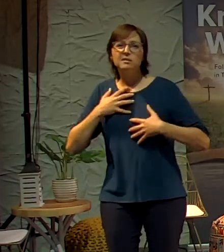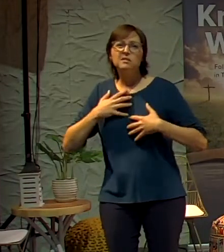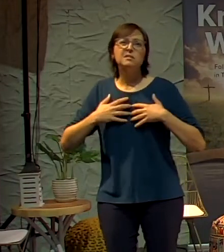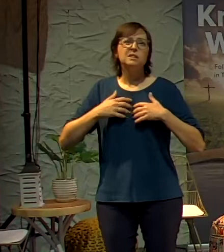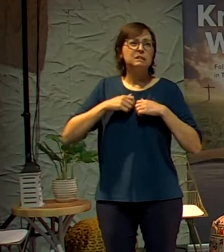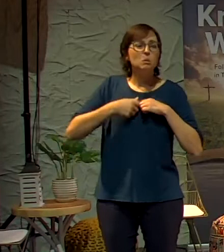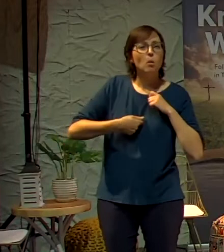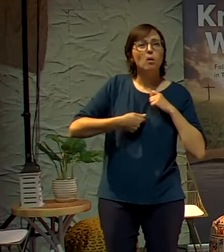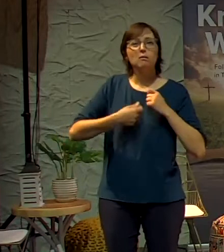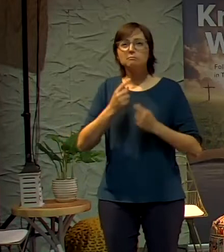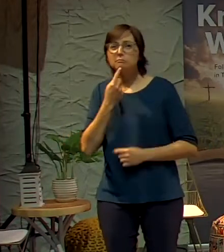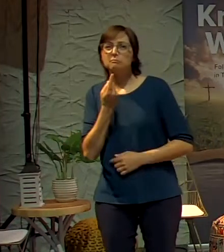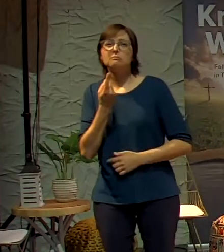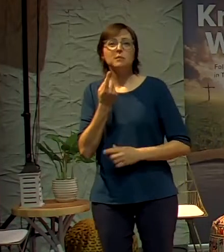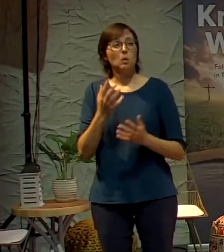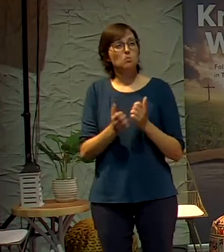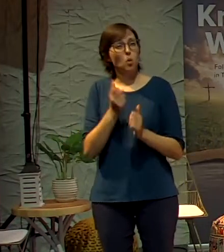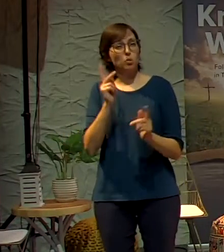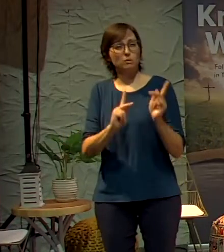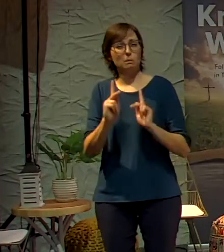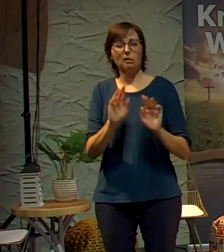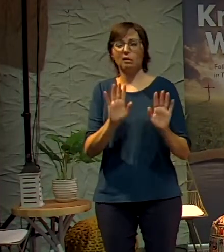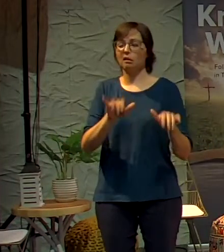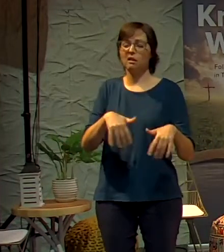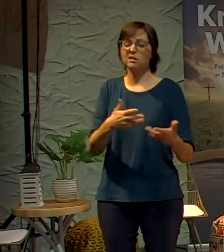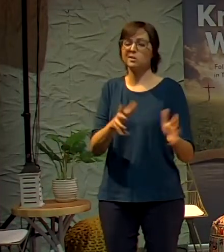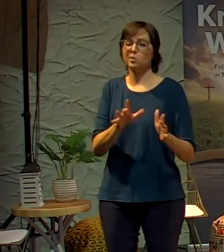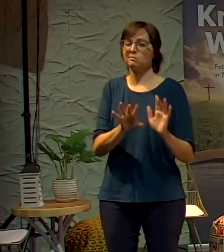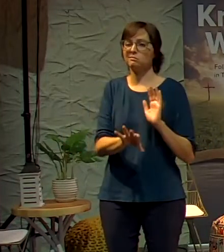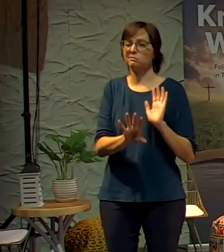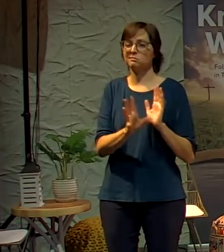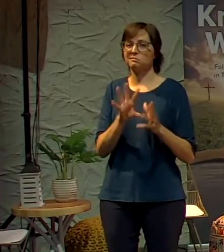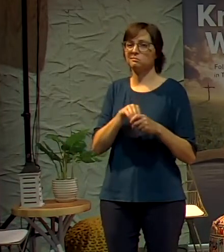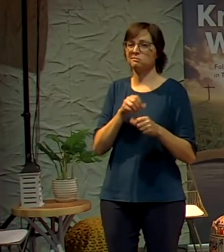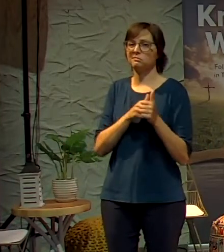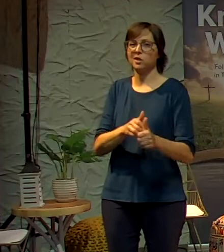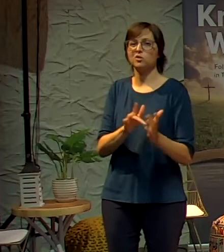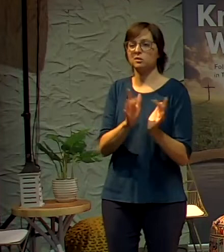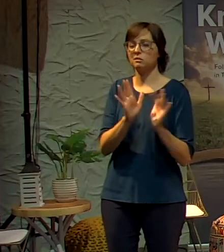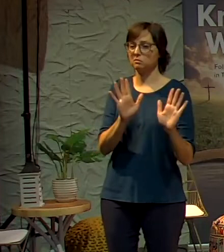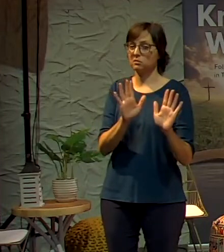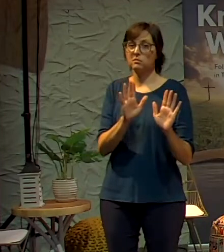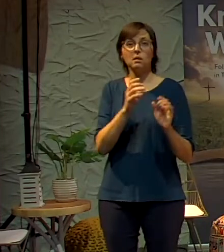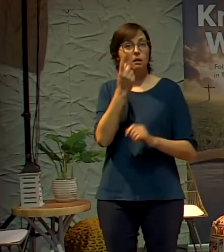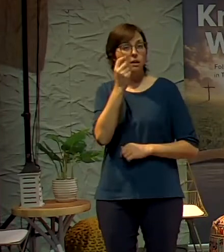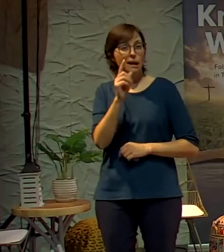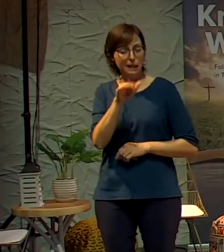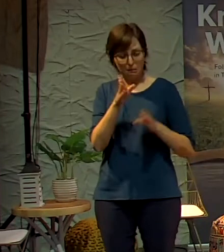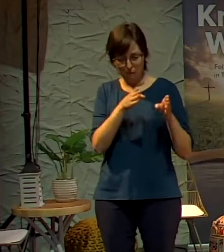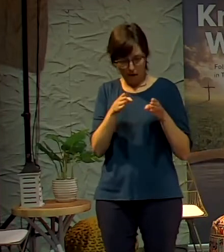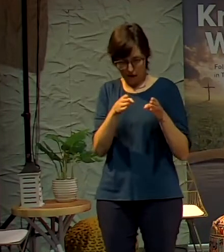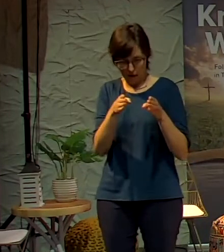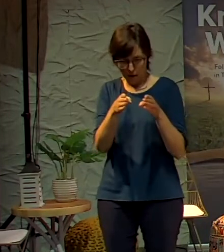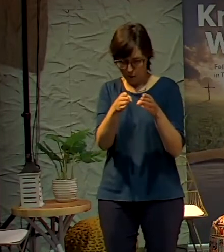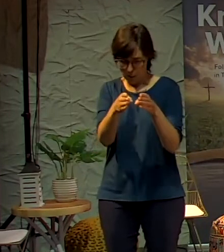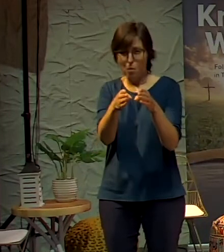people are fickle and most people will not choose Jesus. That is a guarantee. The path is narrow. That's just the